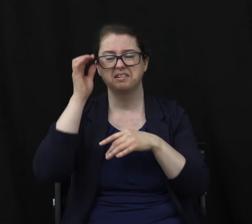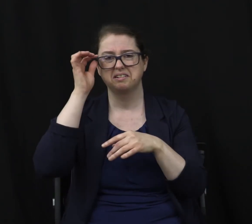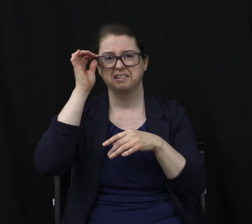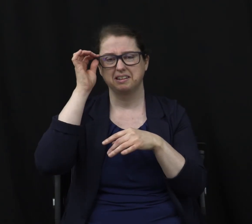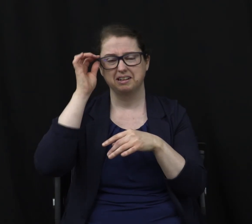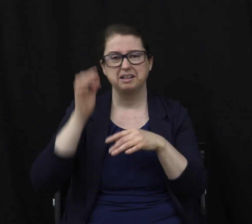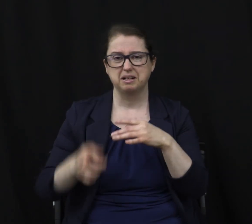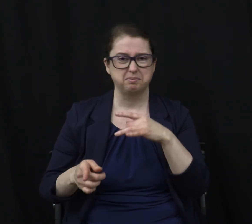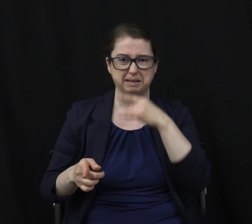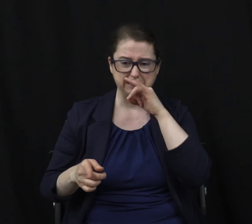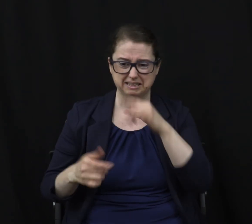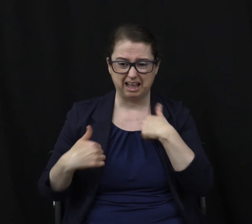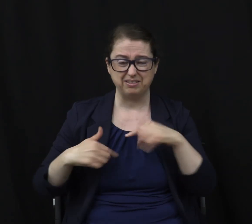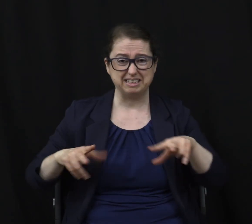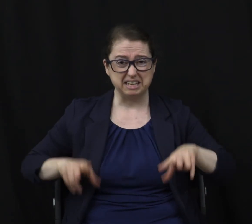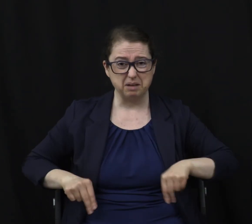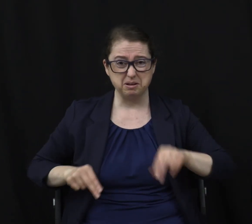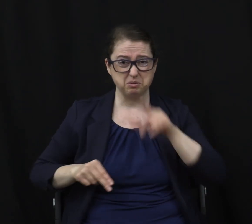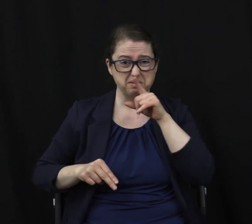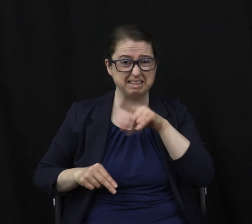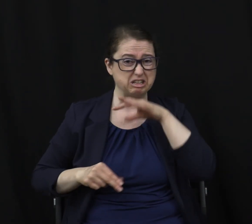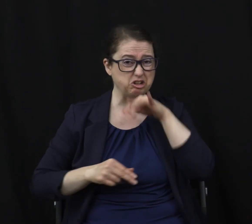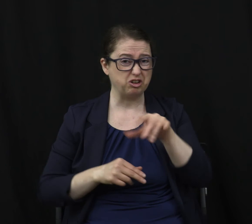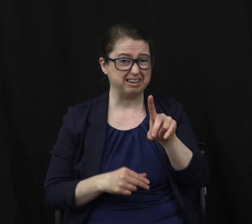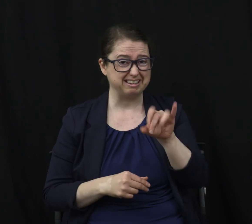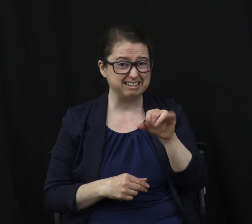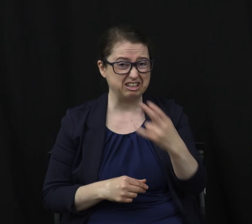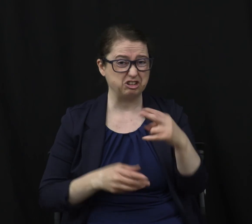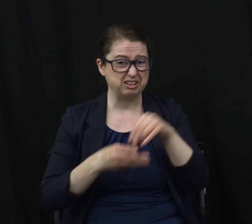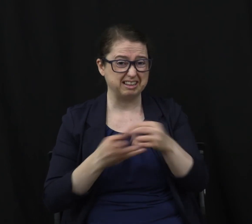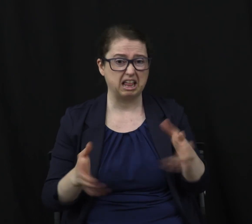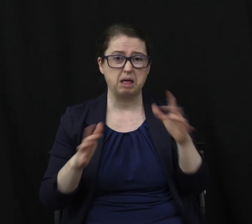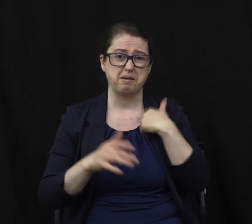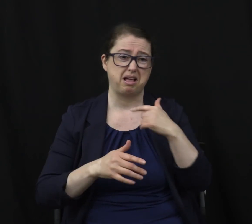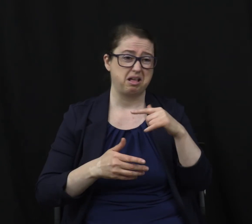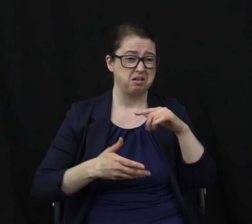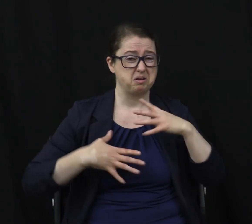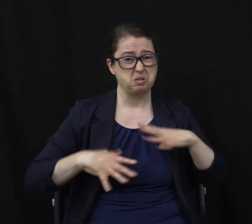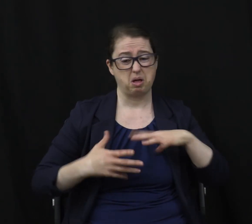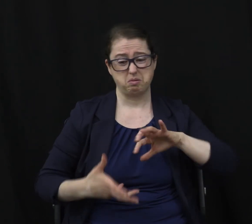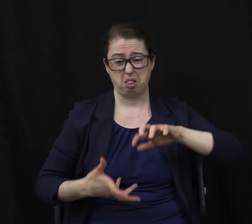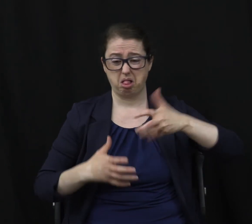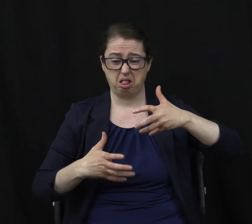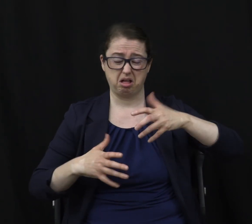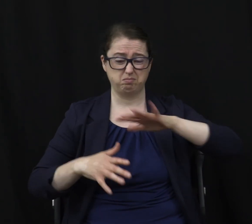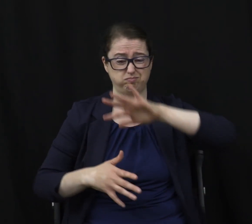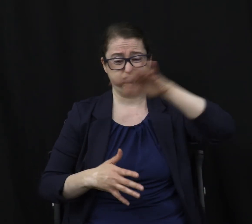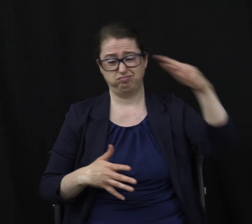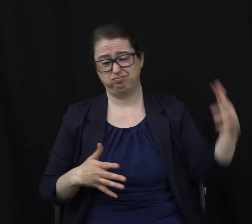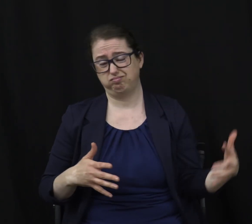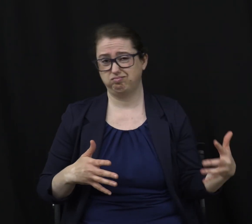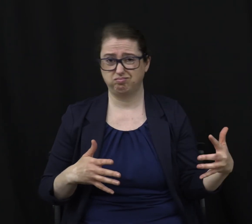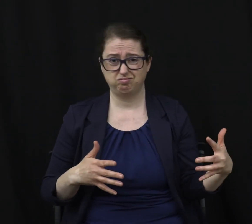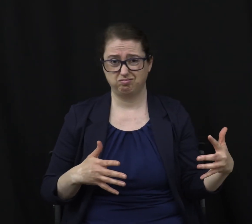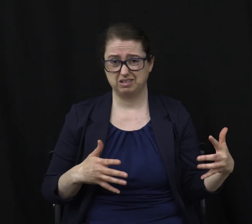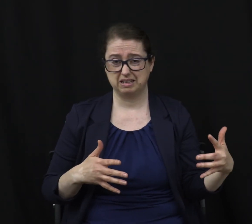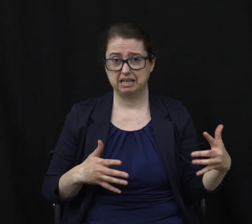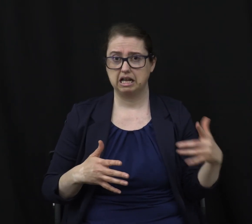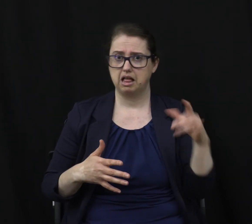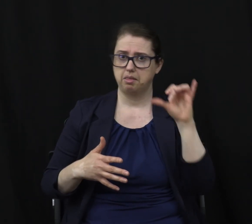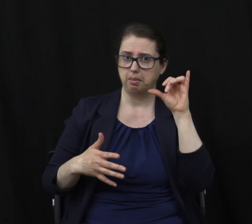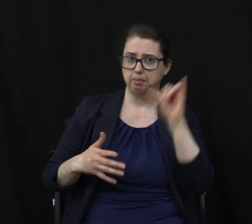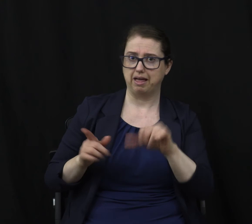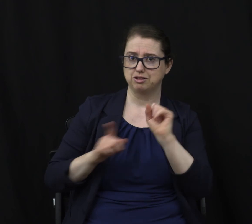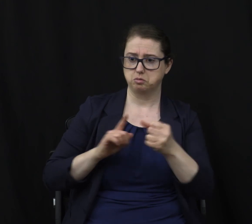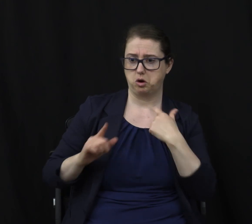and there's dirty dishes in the sink and laundry baskets overflowing, and I should take a picture of this scenario, right? And finish